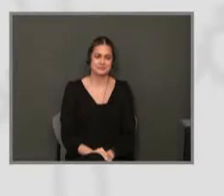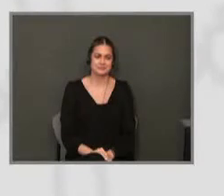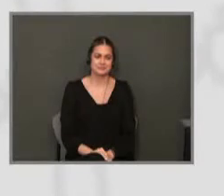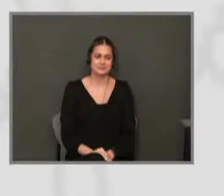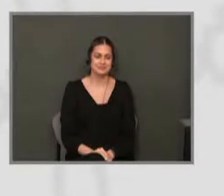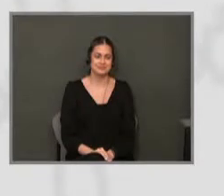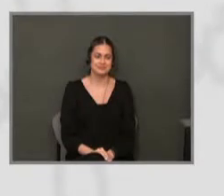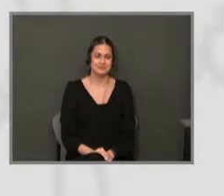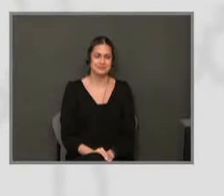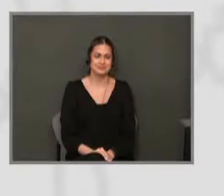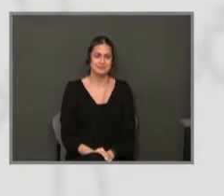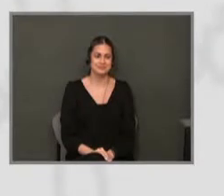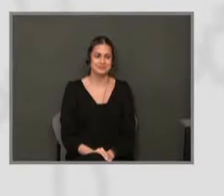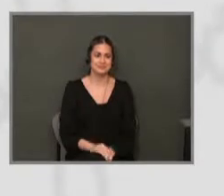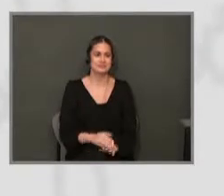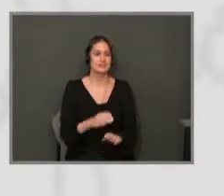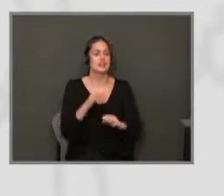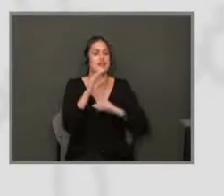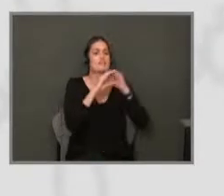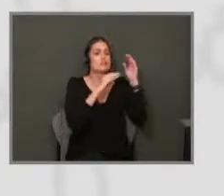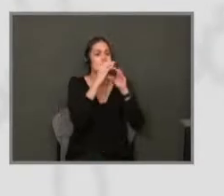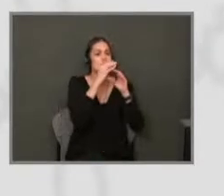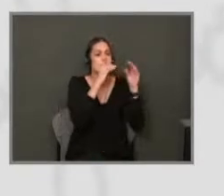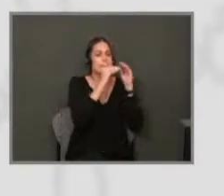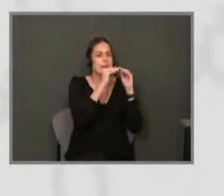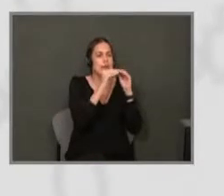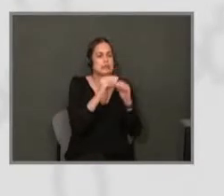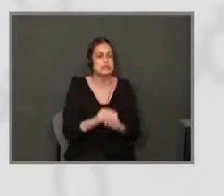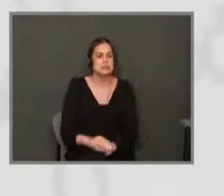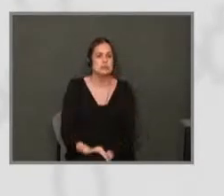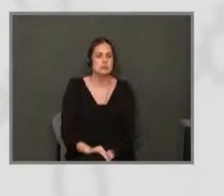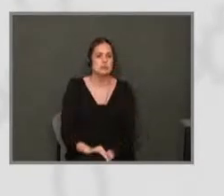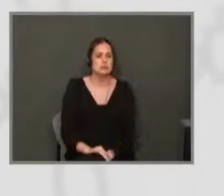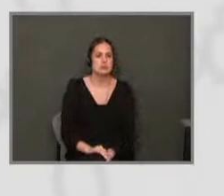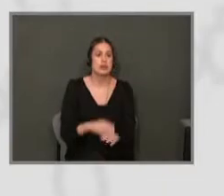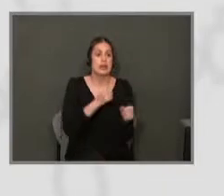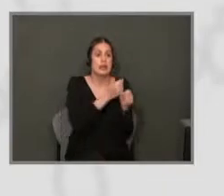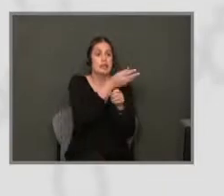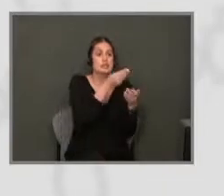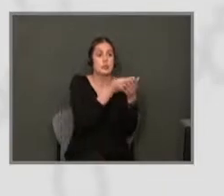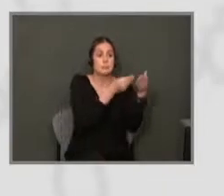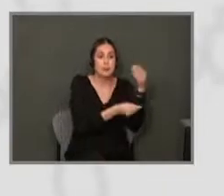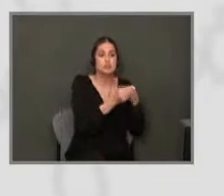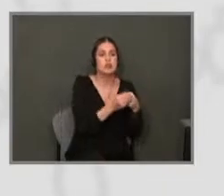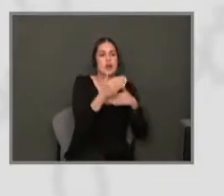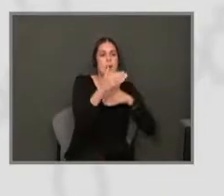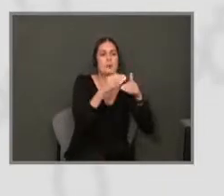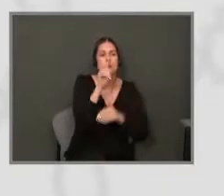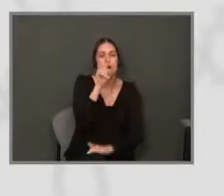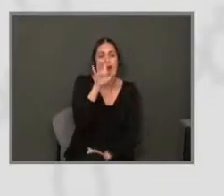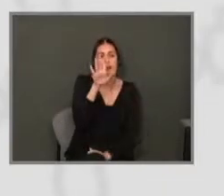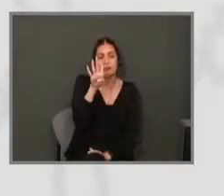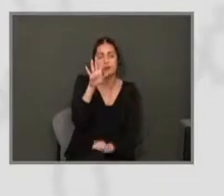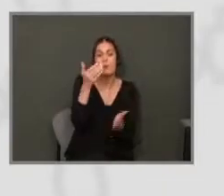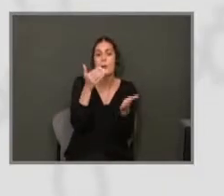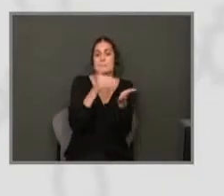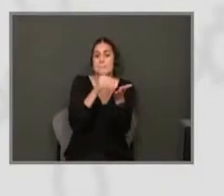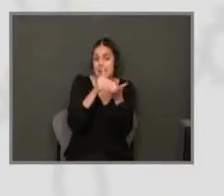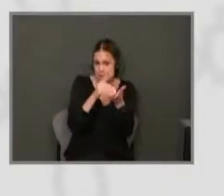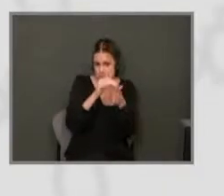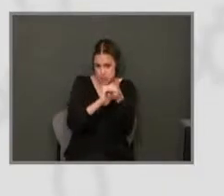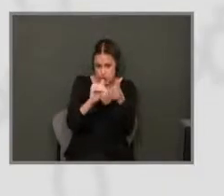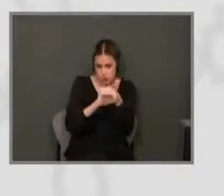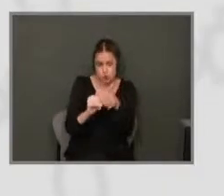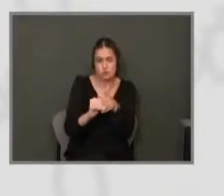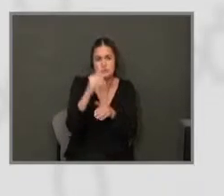Infrastructure maintenance, a high priority citywide. In next year's budget, we have almost $154.5 million